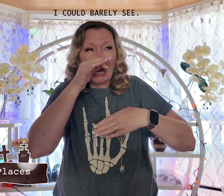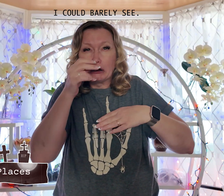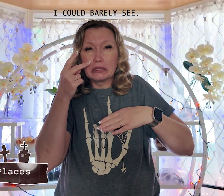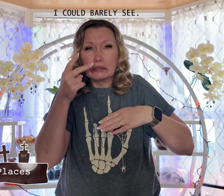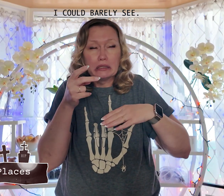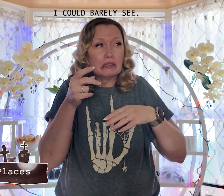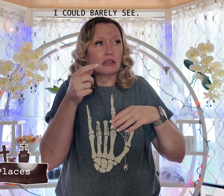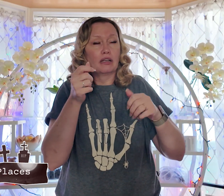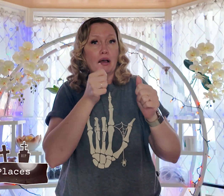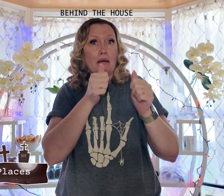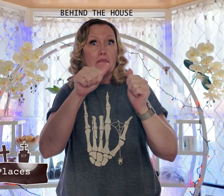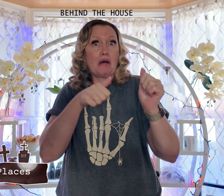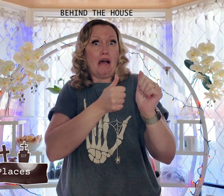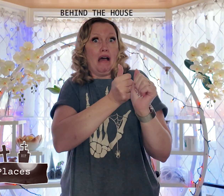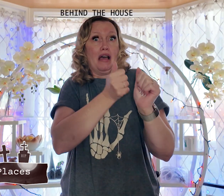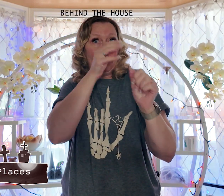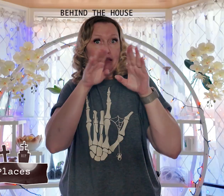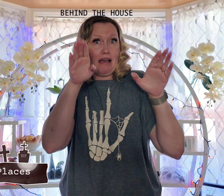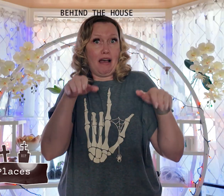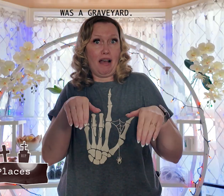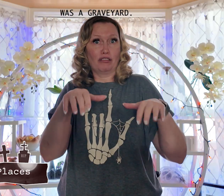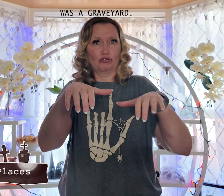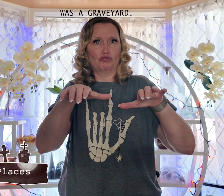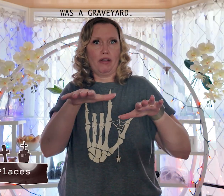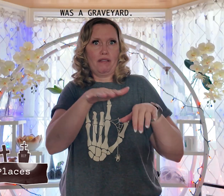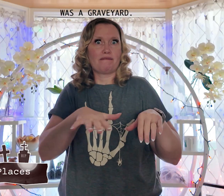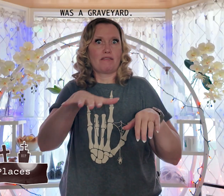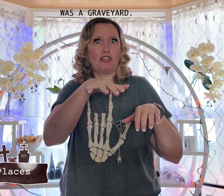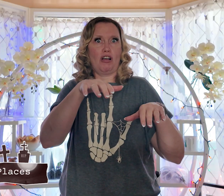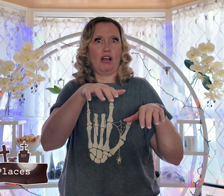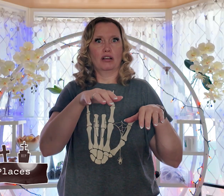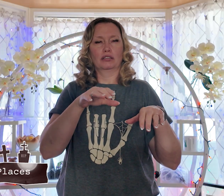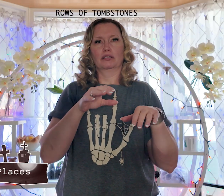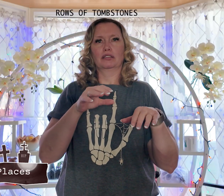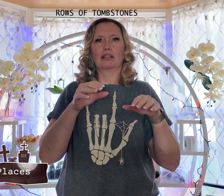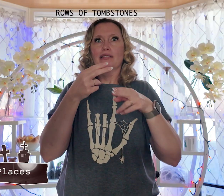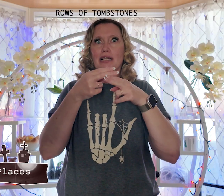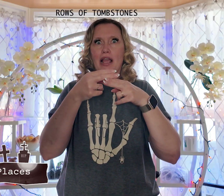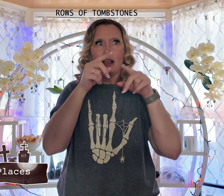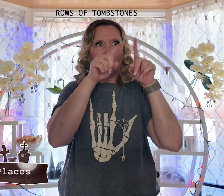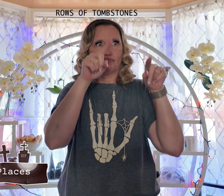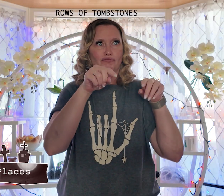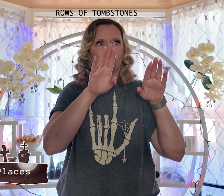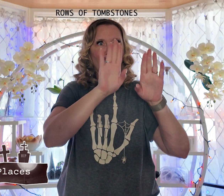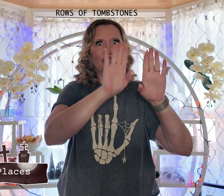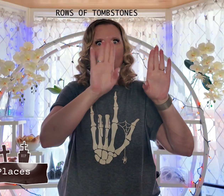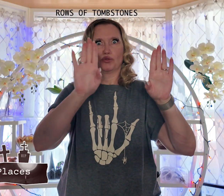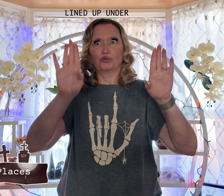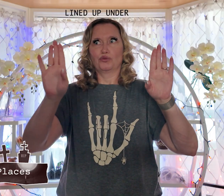barely see. Behind the house was a graveyard, rows of tombstones lined